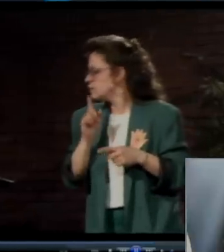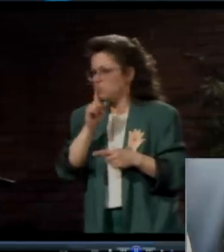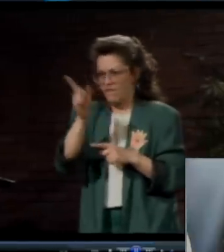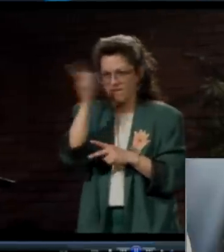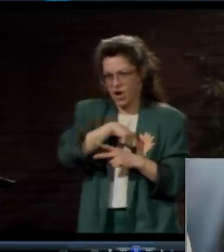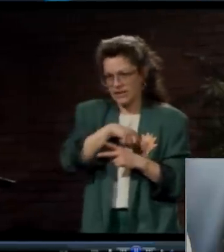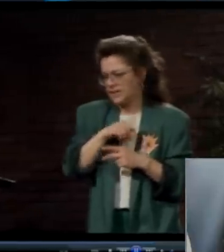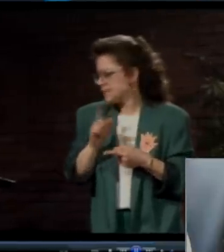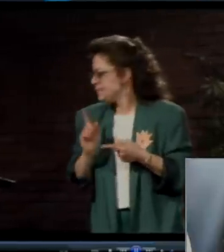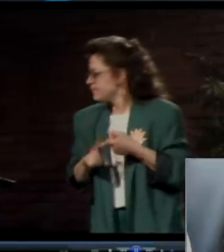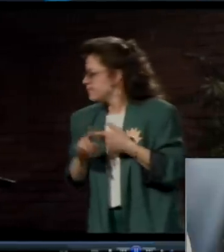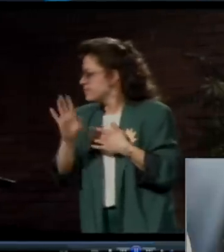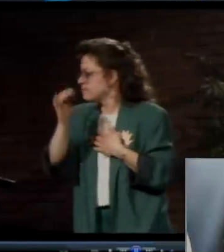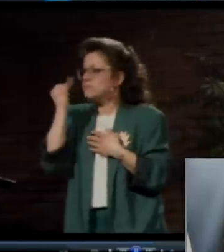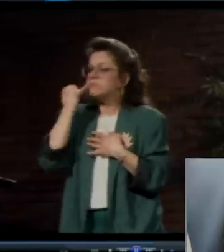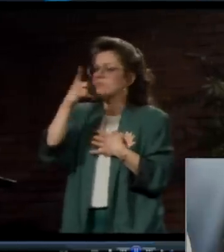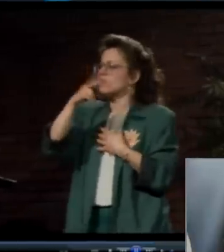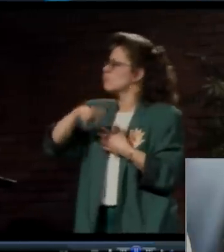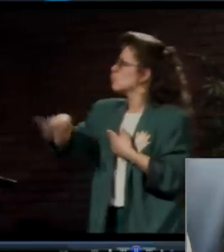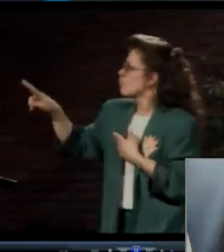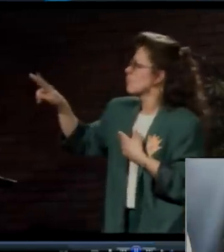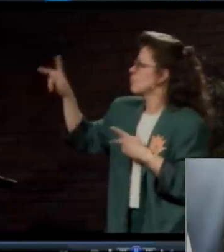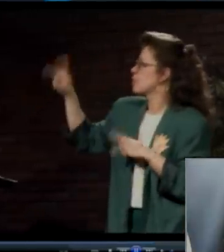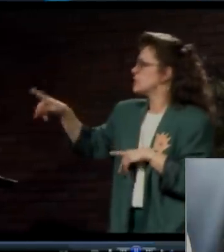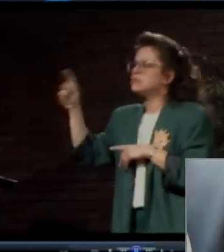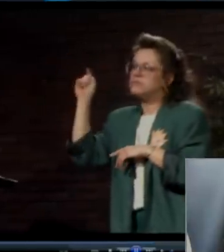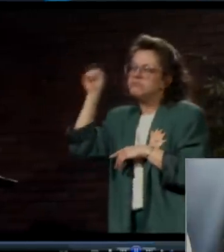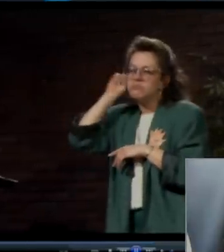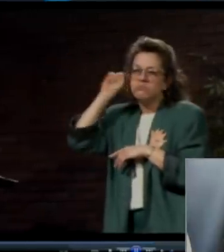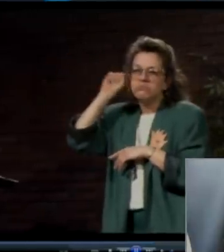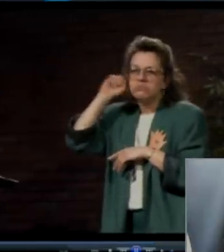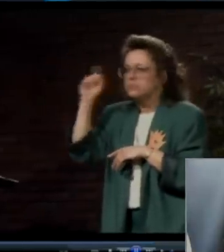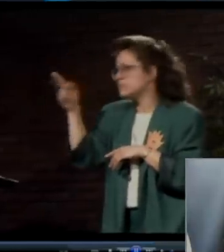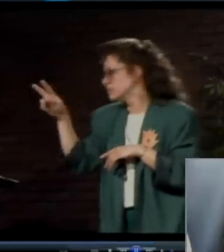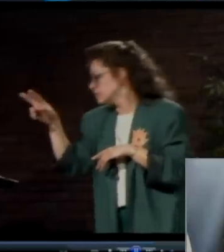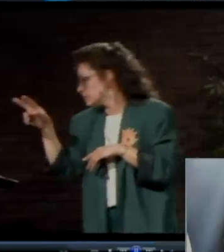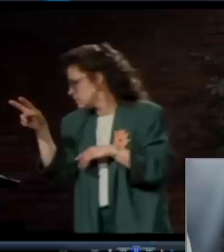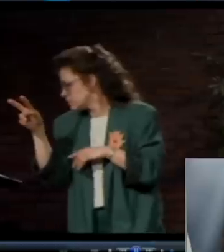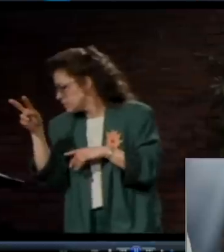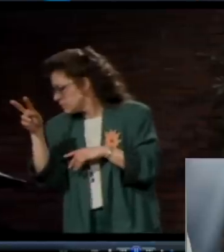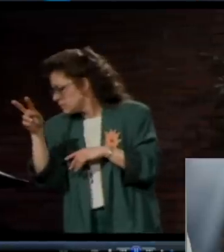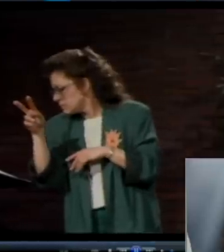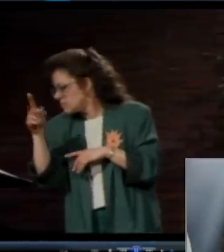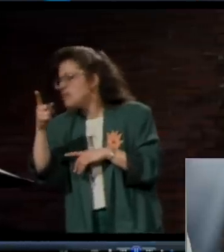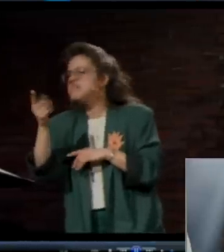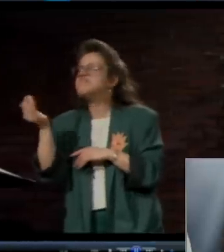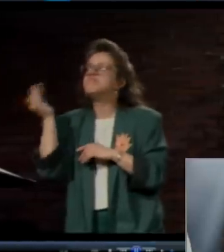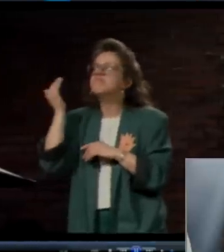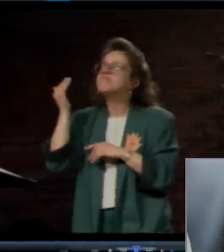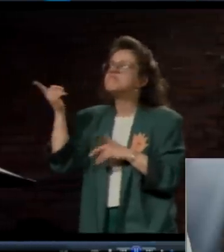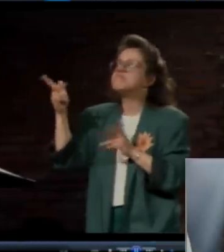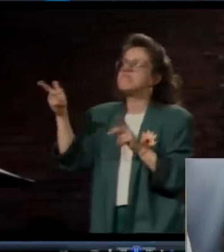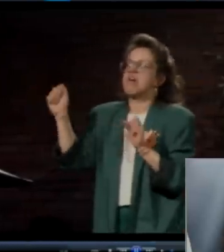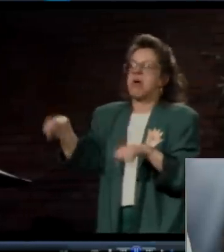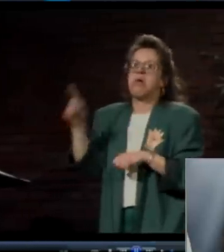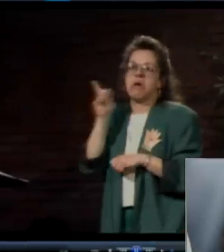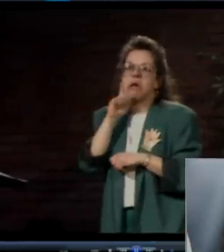Okay, I have another question. This is a true and false question as well. If you see a deaf person or a person who is wearing a